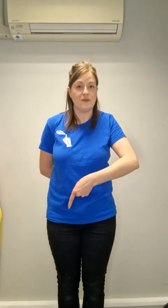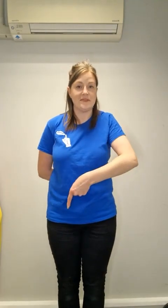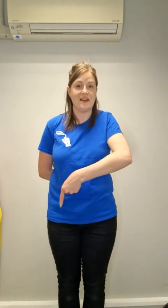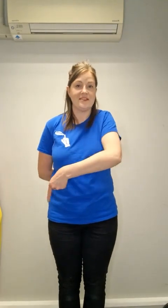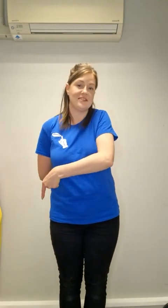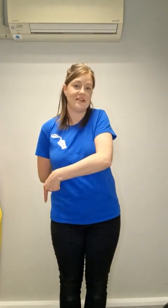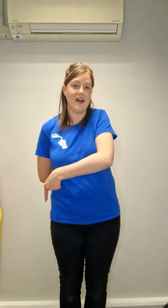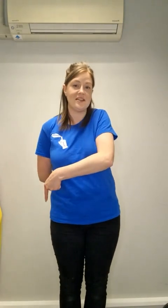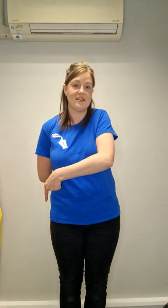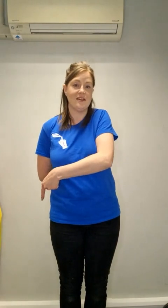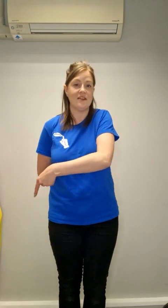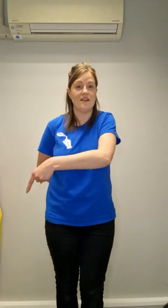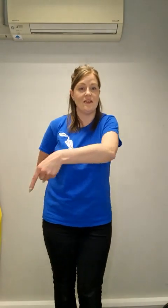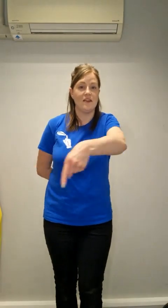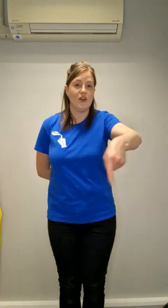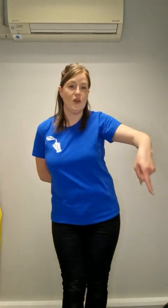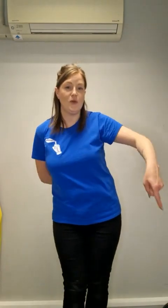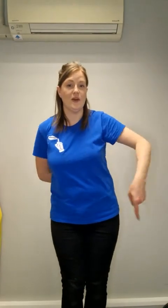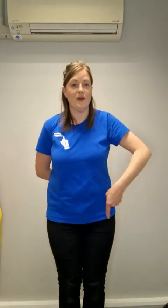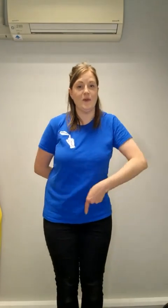side to side. Hula hoop.